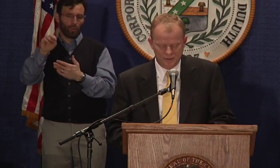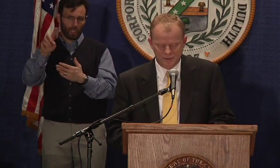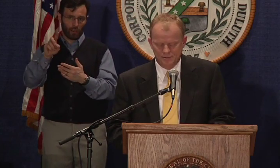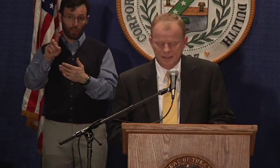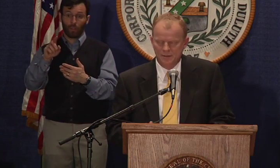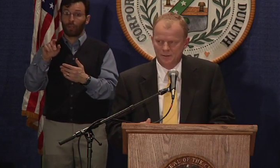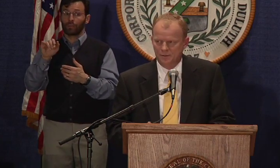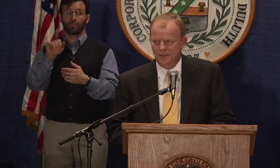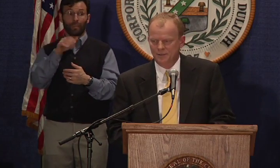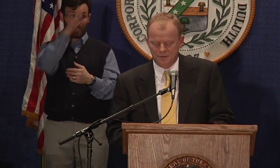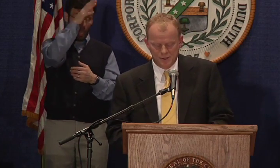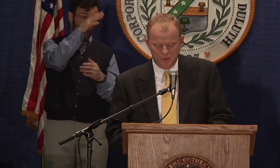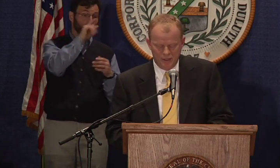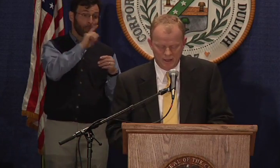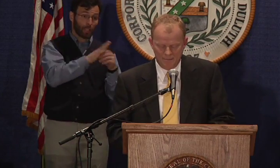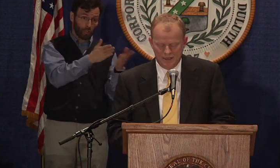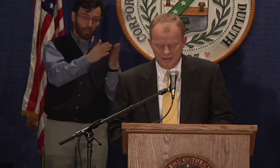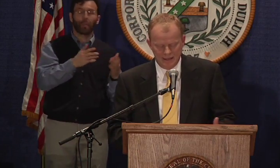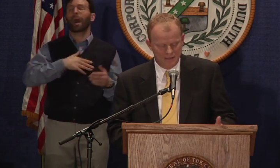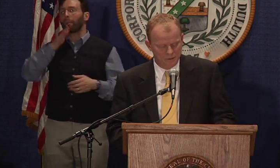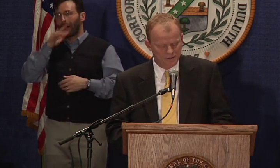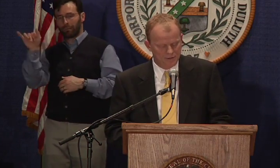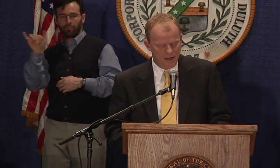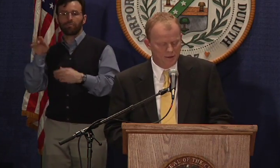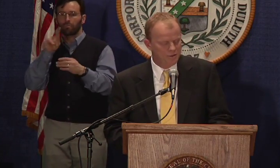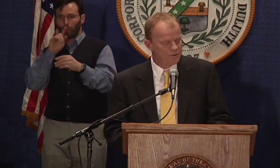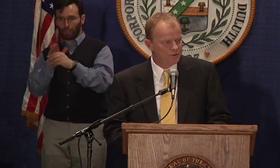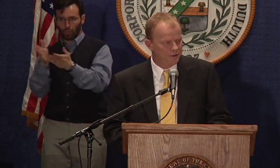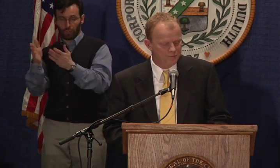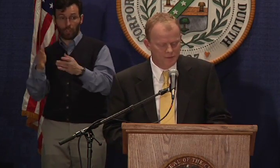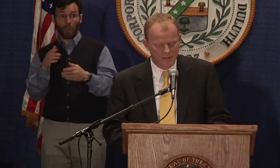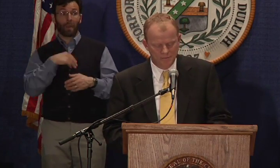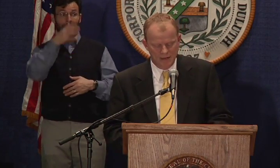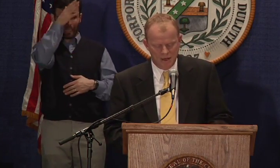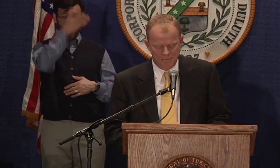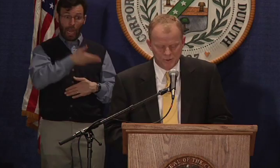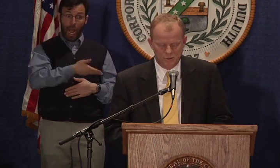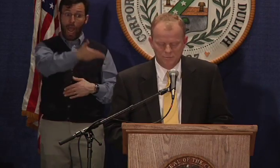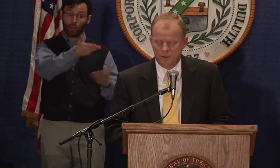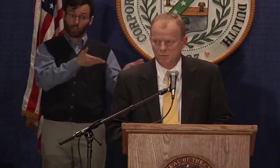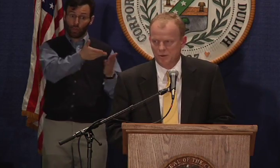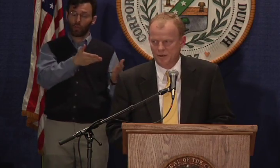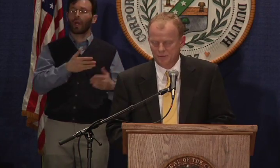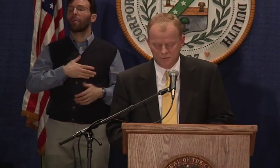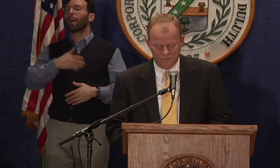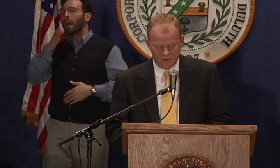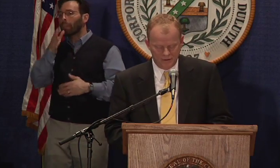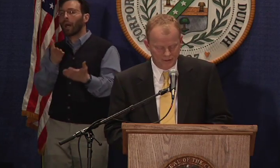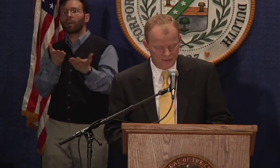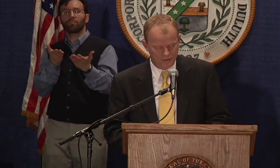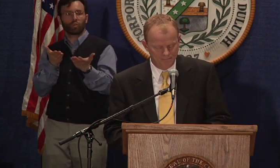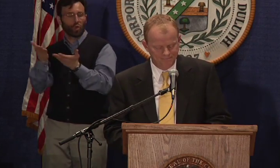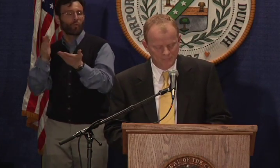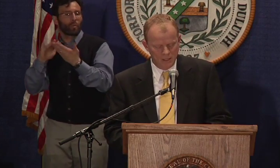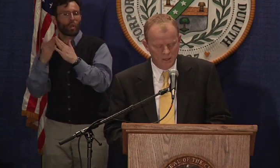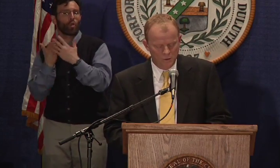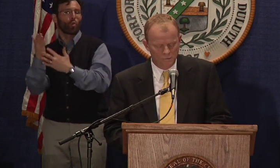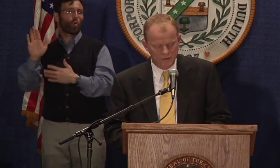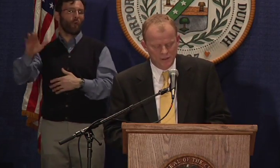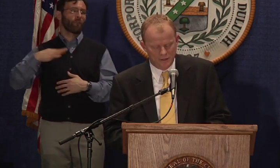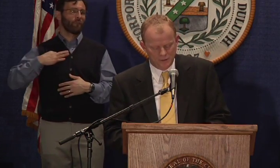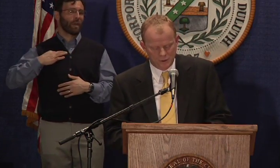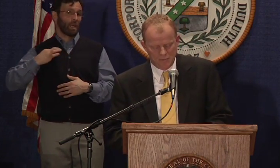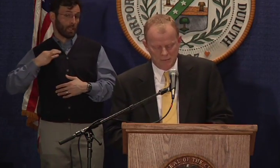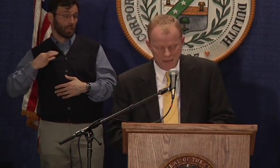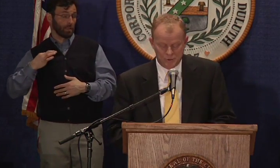to service, the only difference being that my dad was hired to serve. My mom served the community through volunteerism.